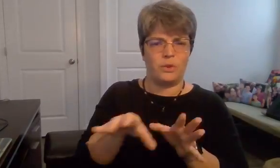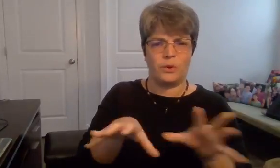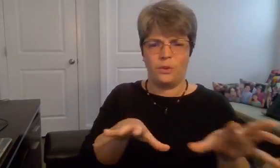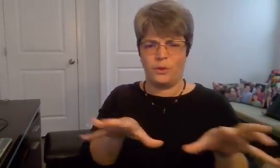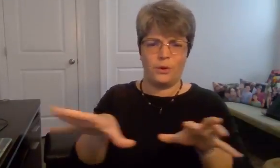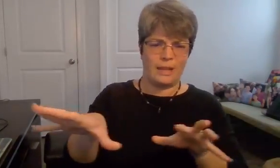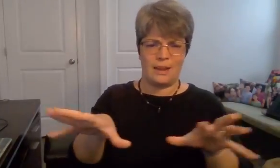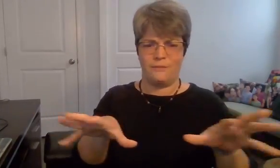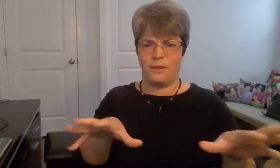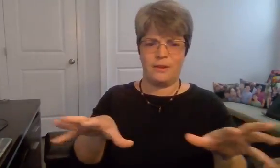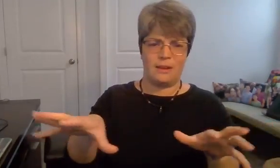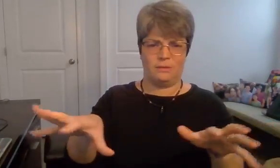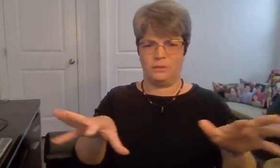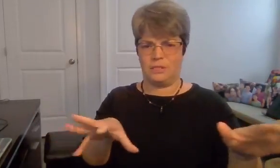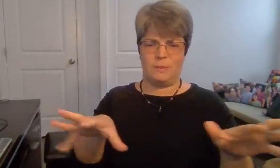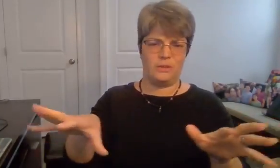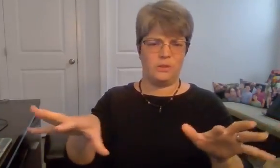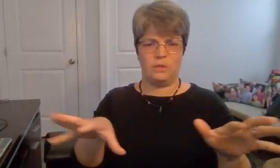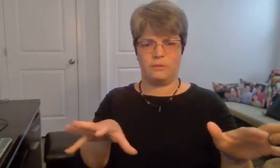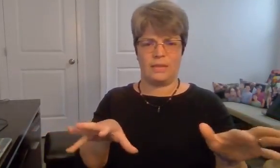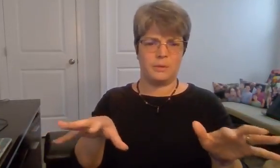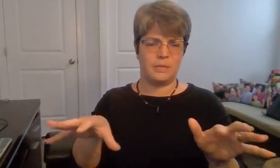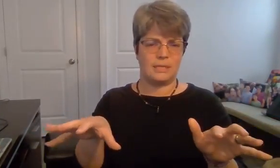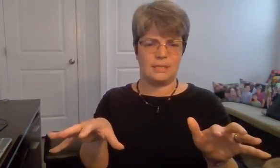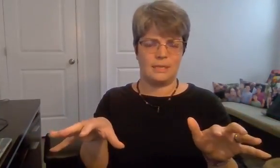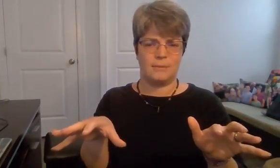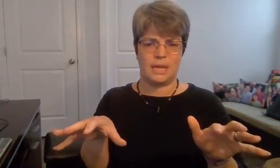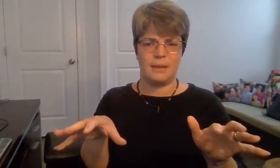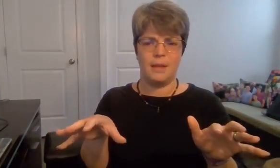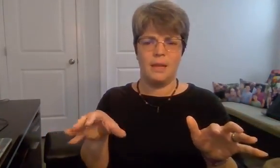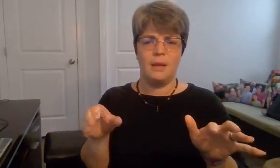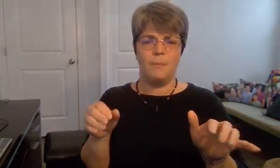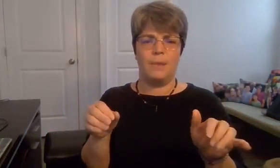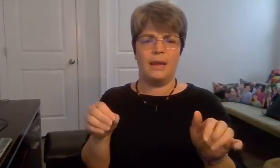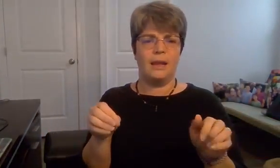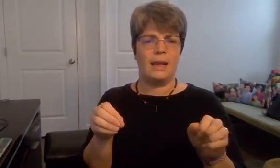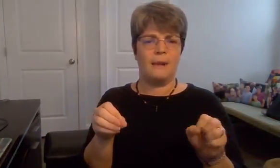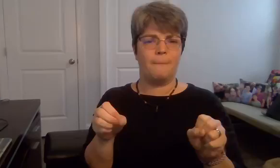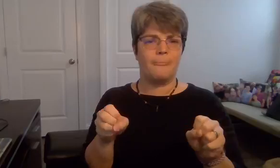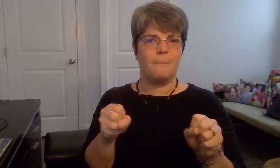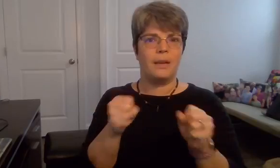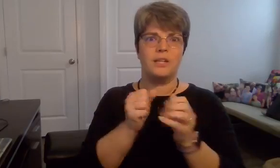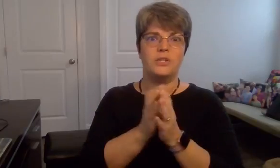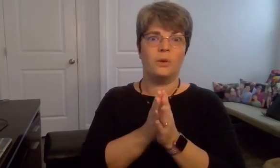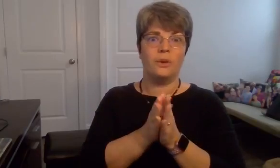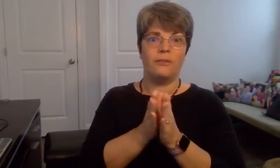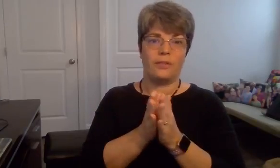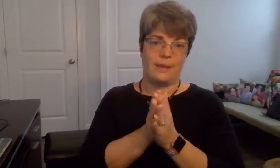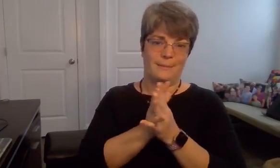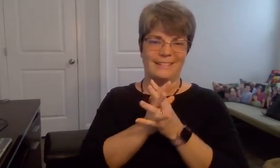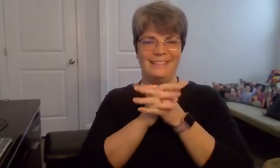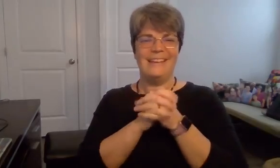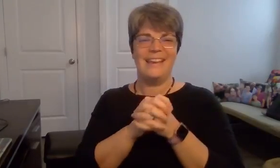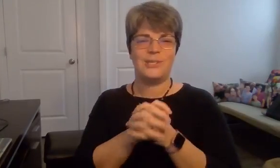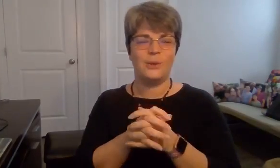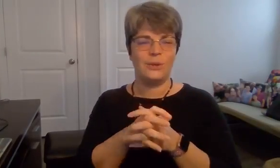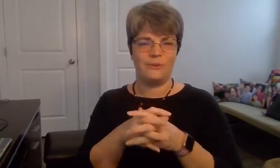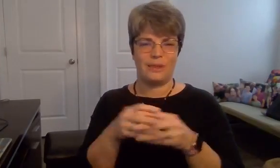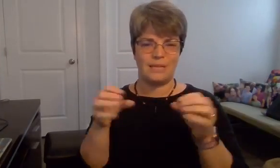they're learning how to figure it out and speak the 2 different languages at the same time. But but it is so good for them. It's so good for them to